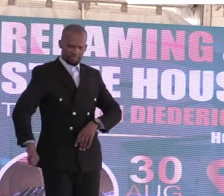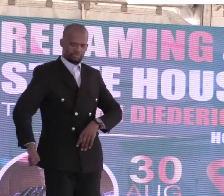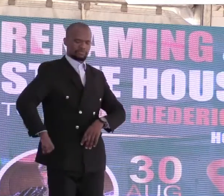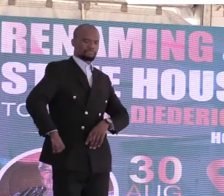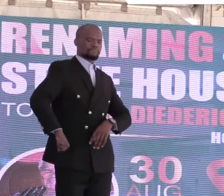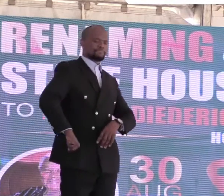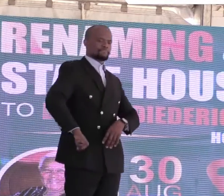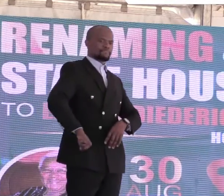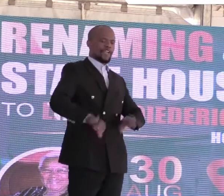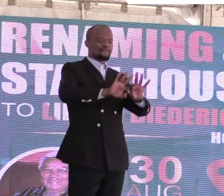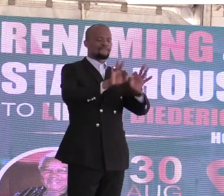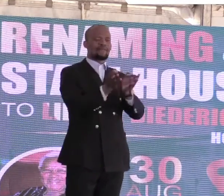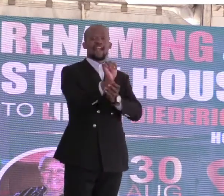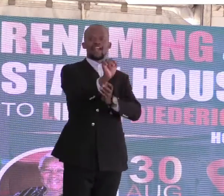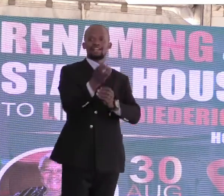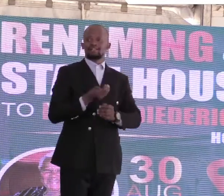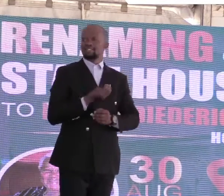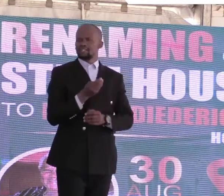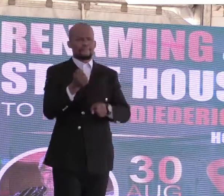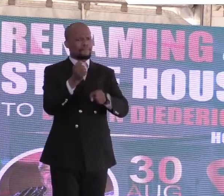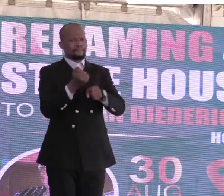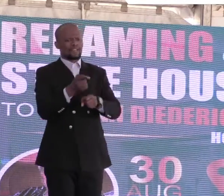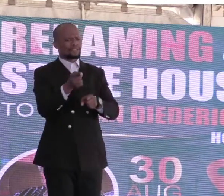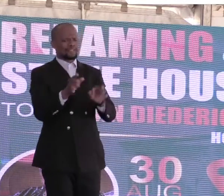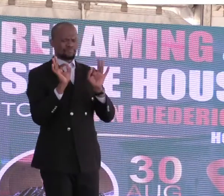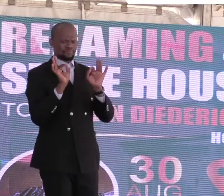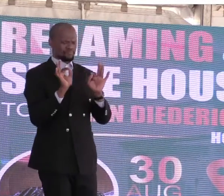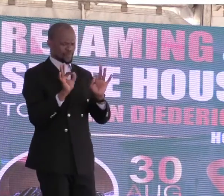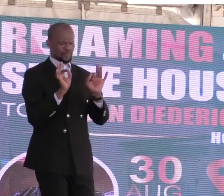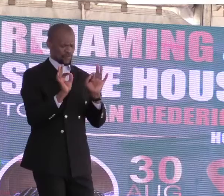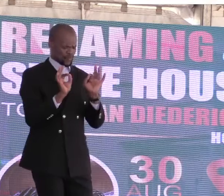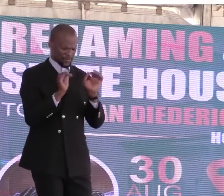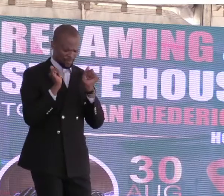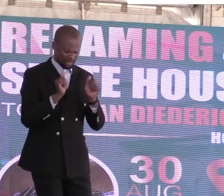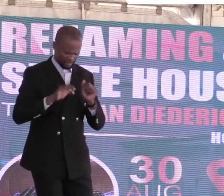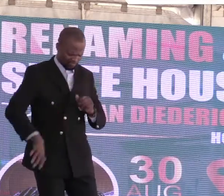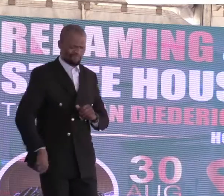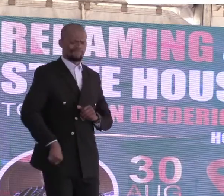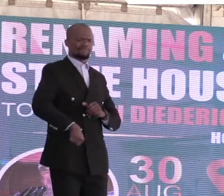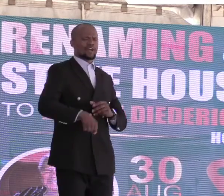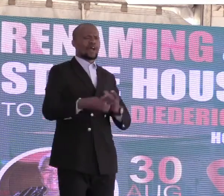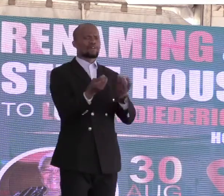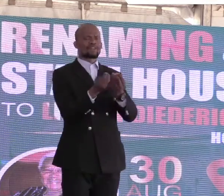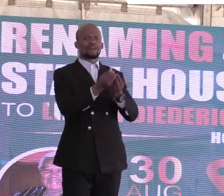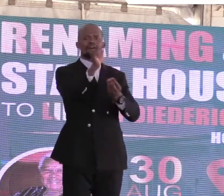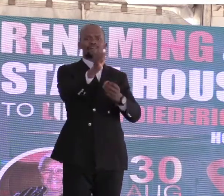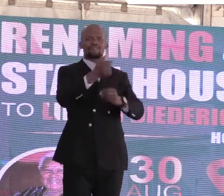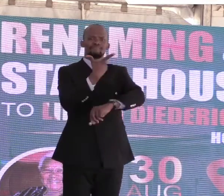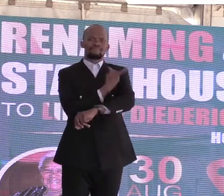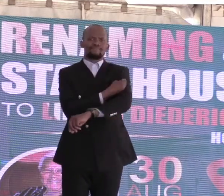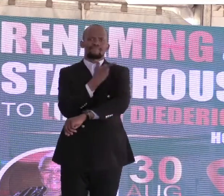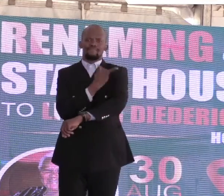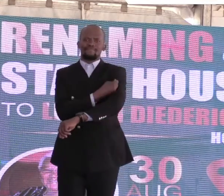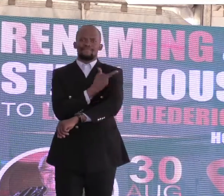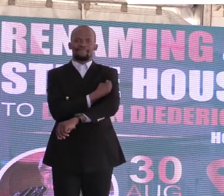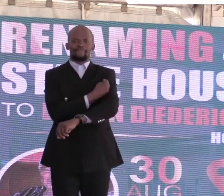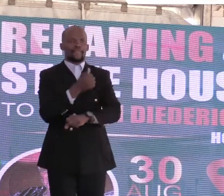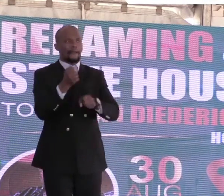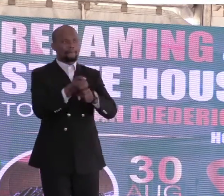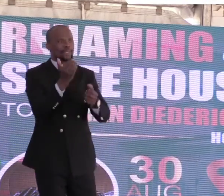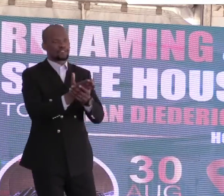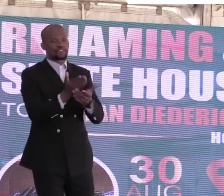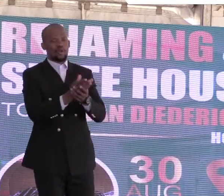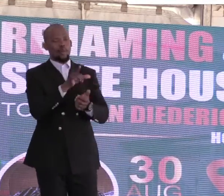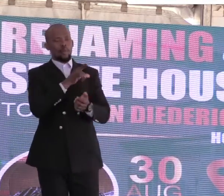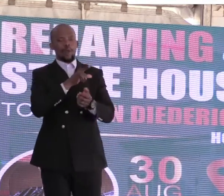ahambe nabantwana bakhe. Let's make it fashionable. Go and vaccinate, because if we have more people vaccinated to actually